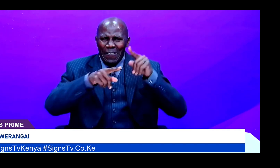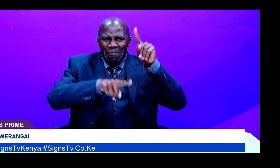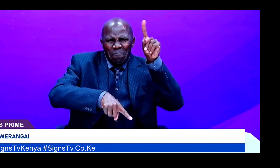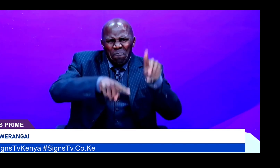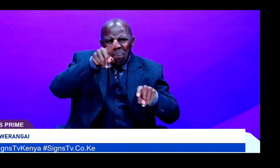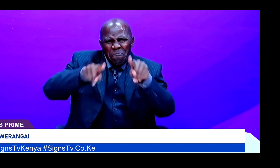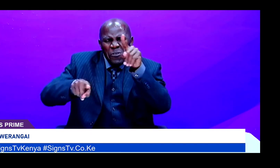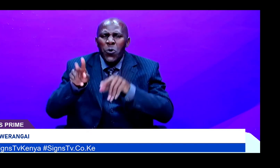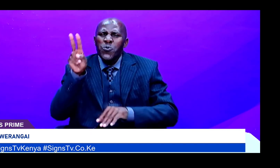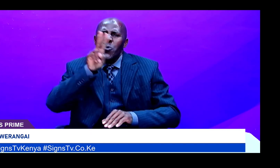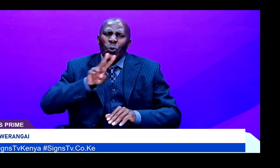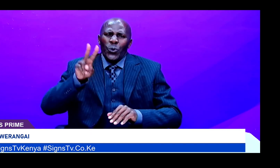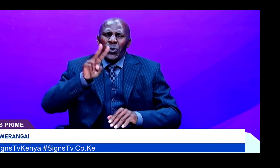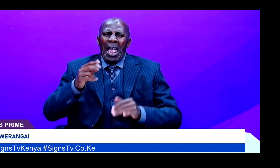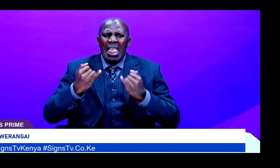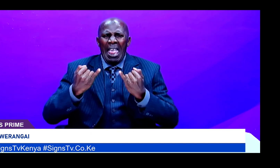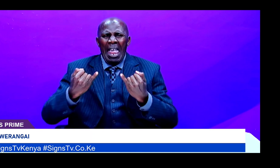quality of life.